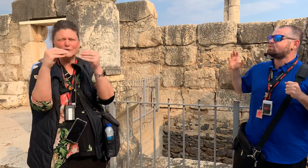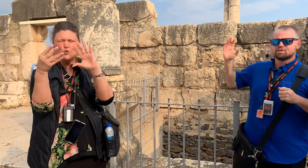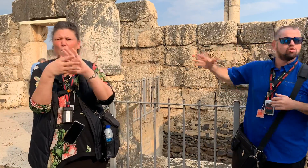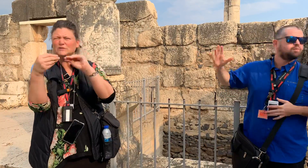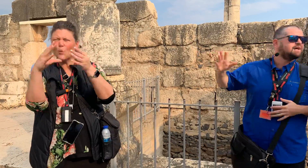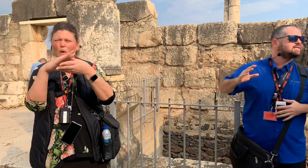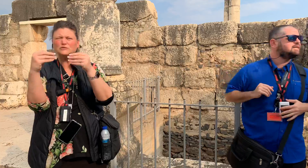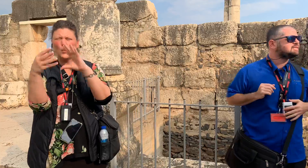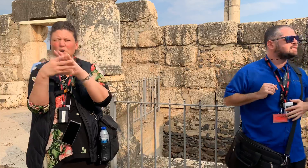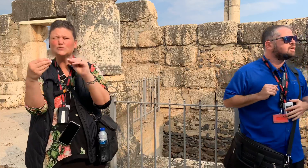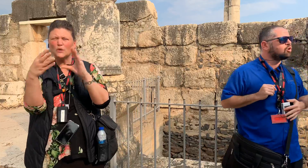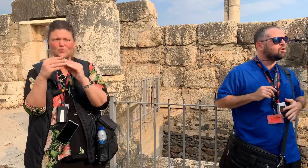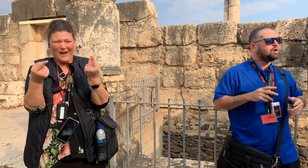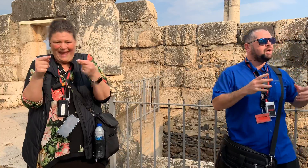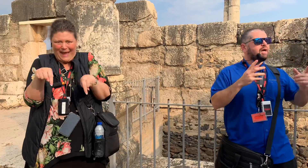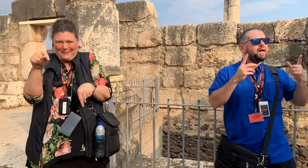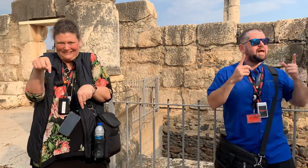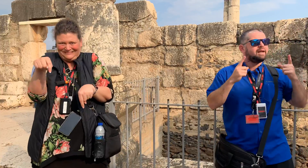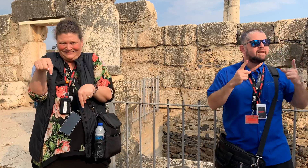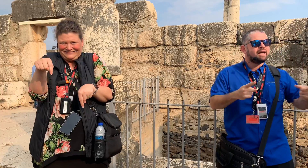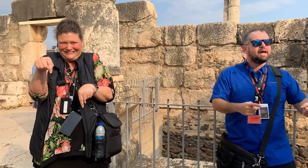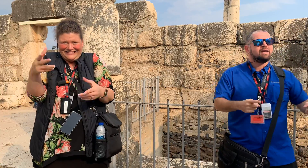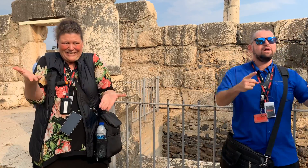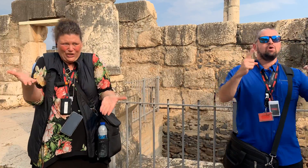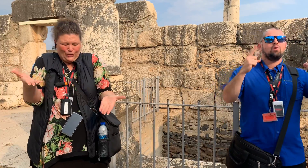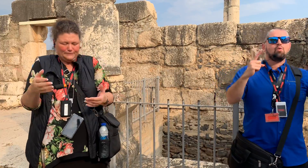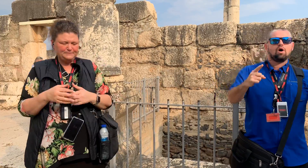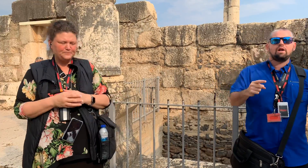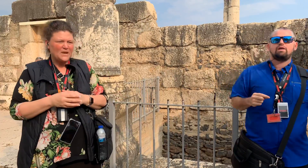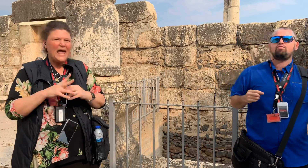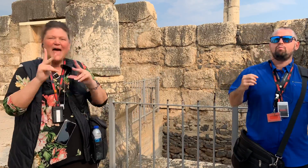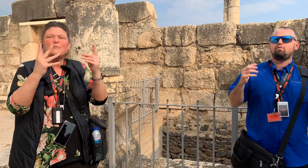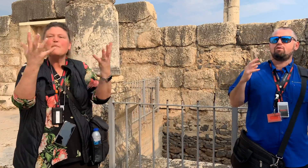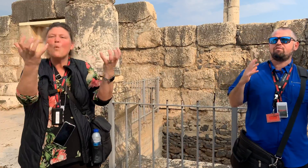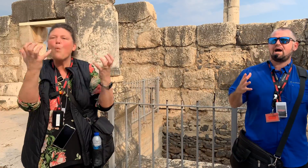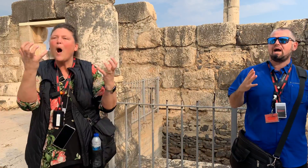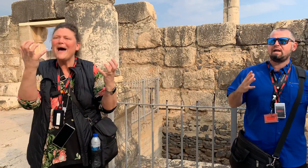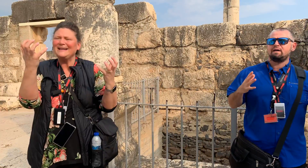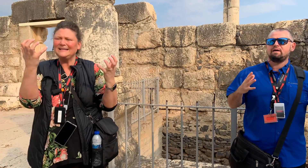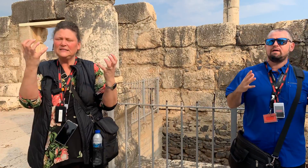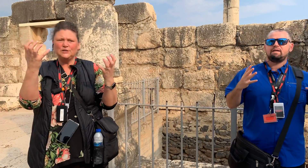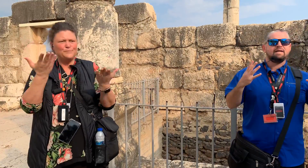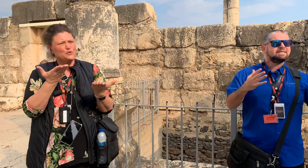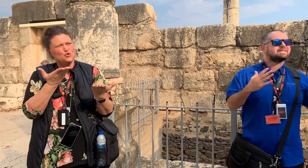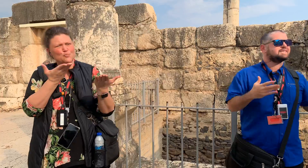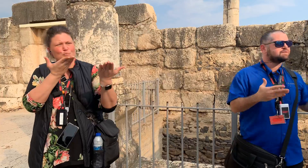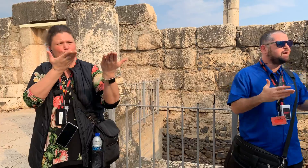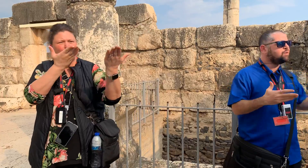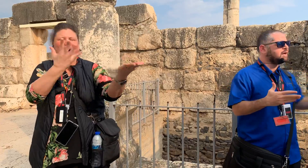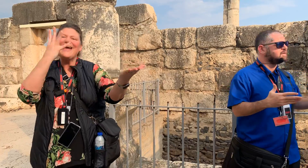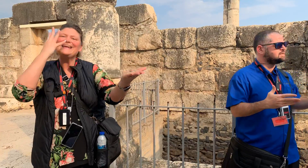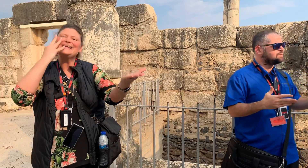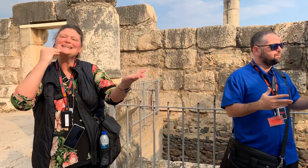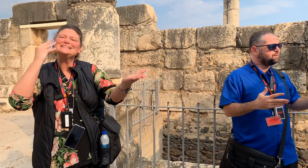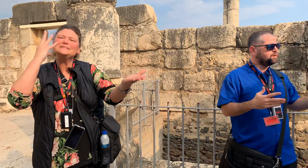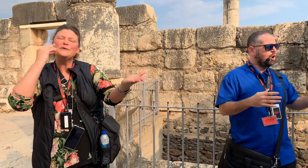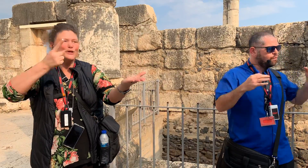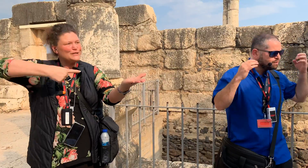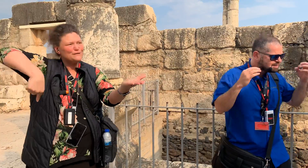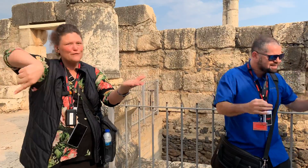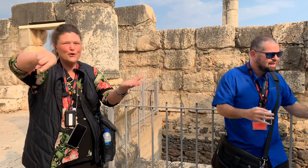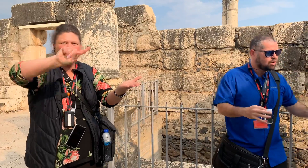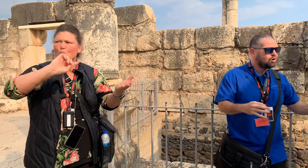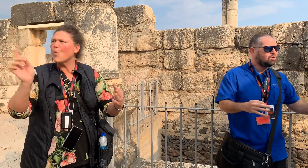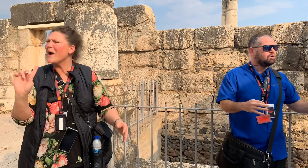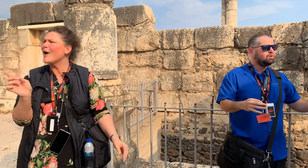lot of stories took place in this synagogue, and they wanted to provide this experience